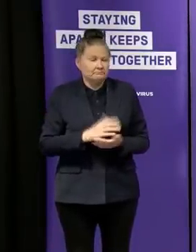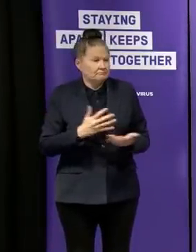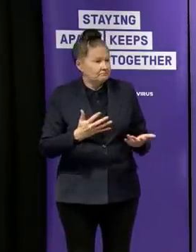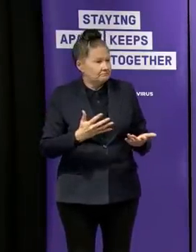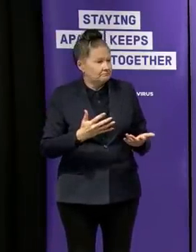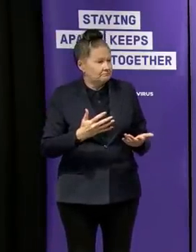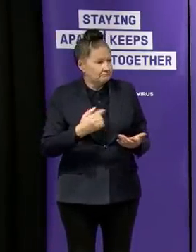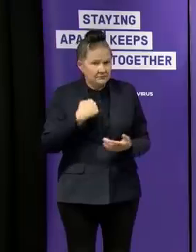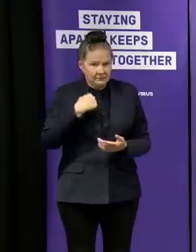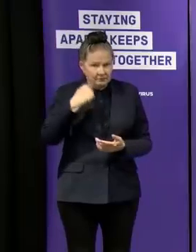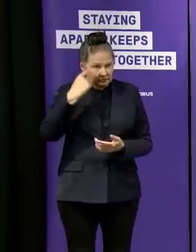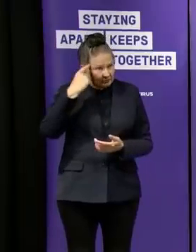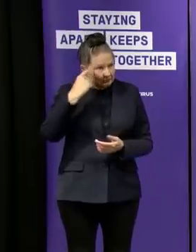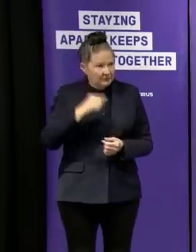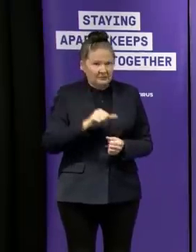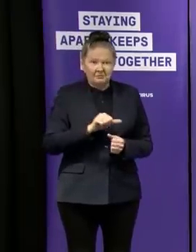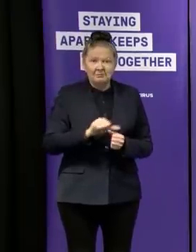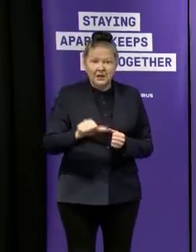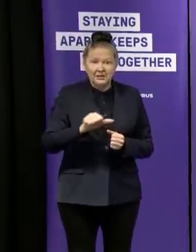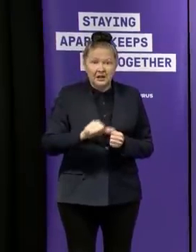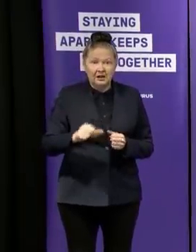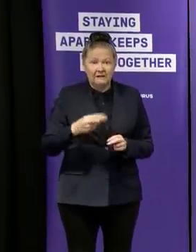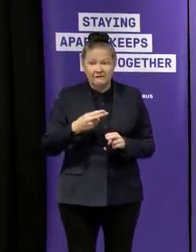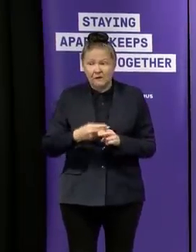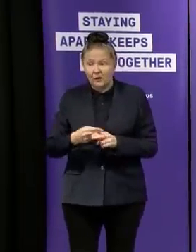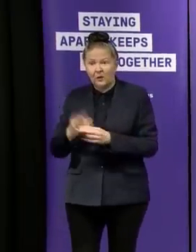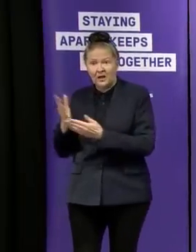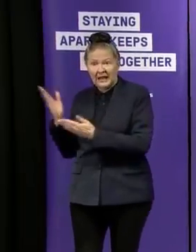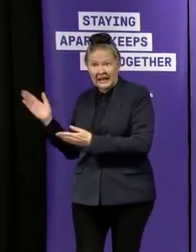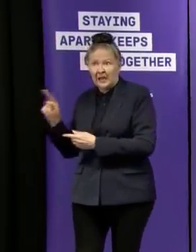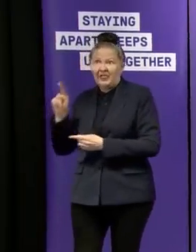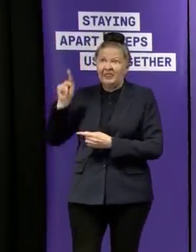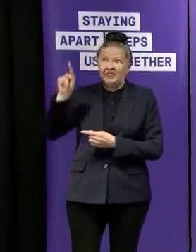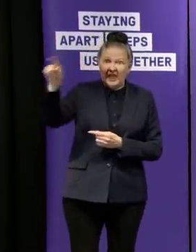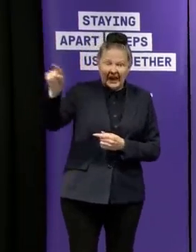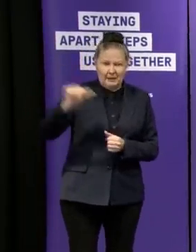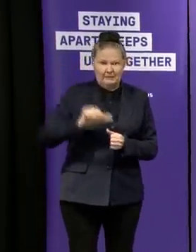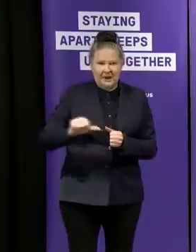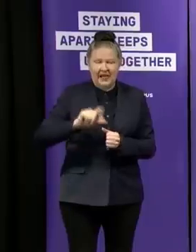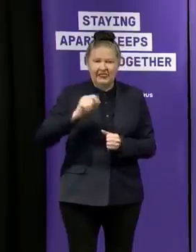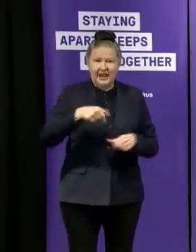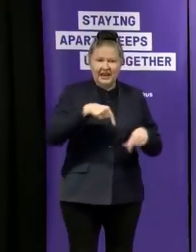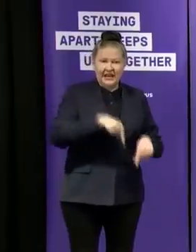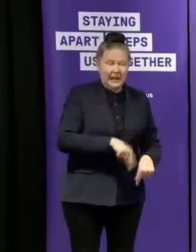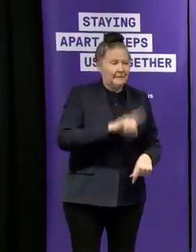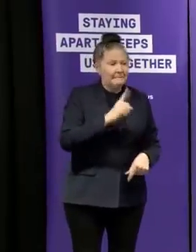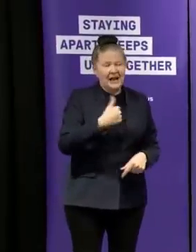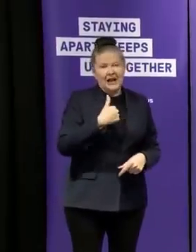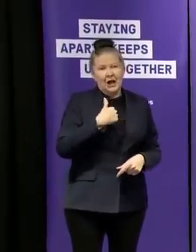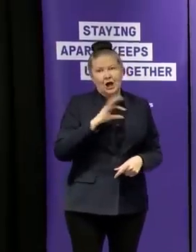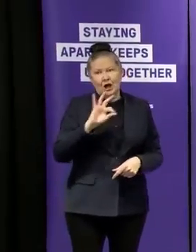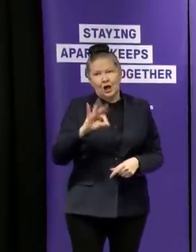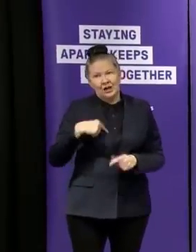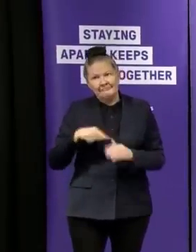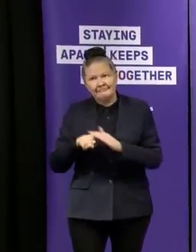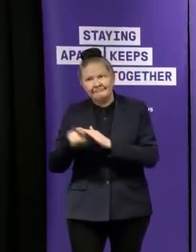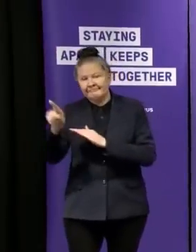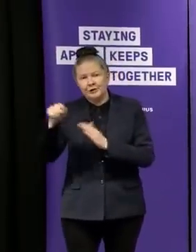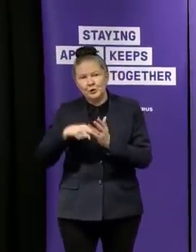would have been much more convenient to be at the AHPPC meeting than here. But I don't get to go to AHPPC meetings,